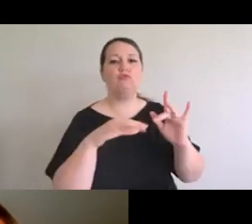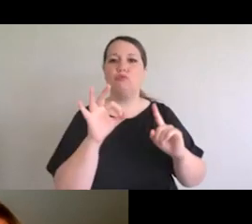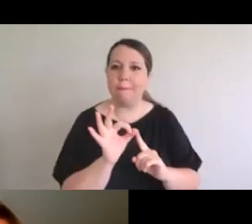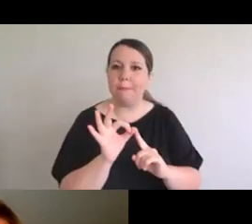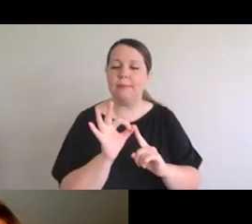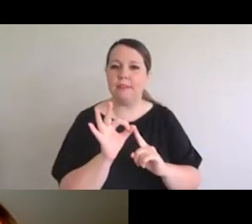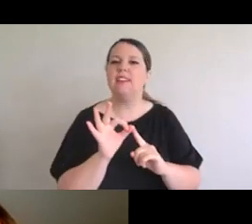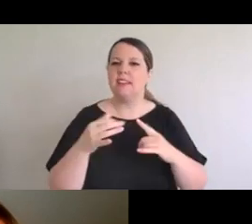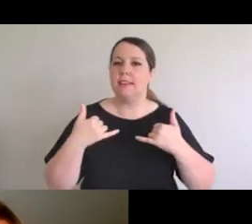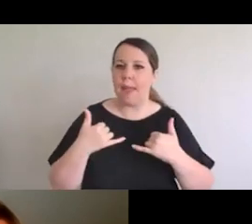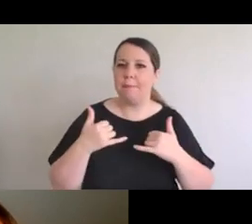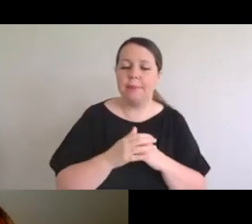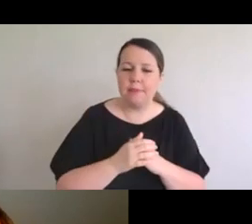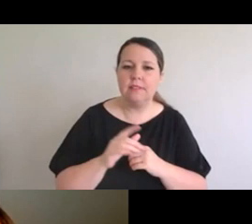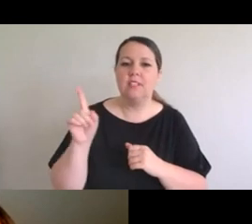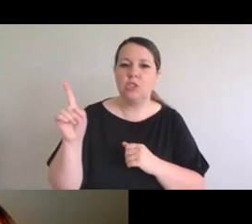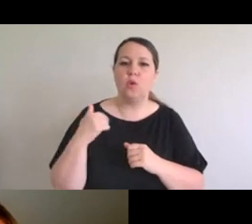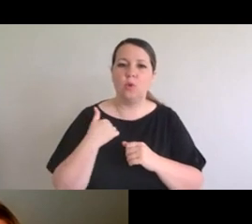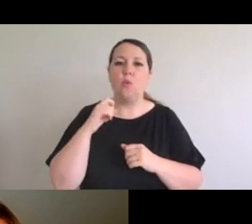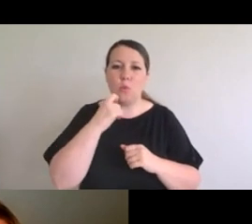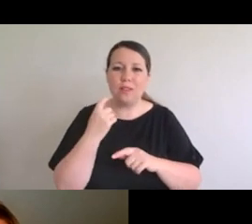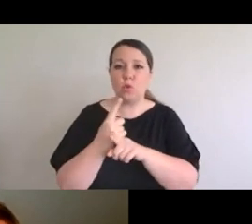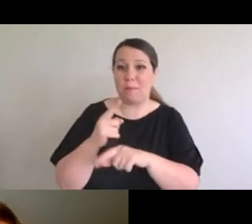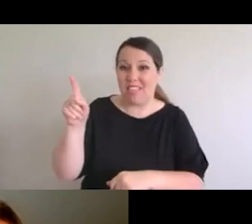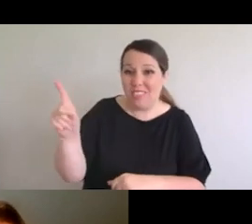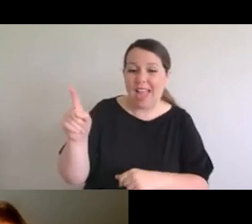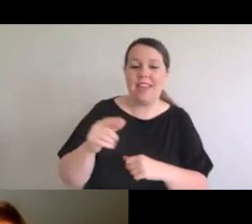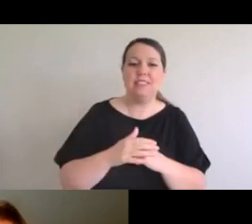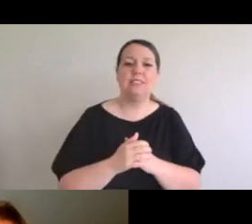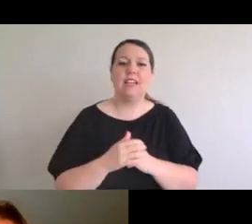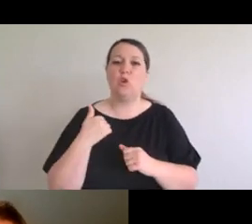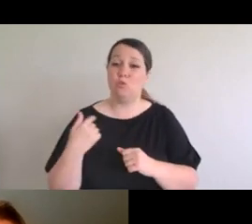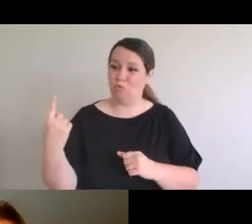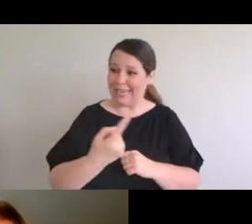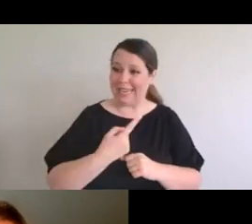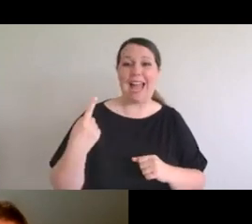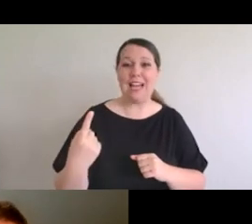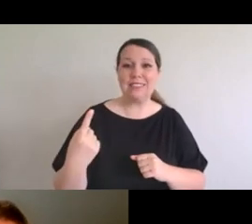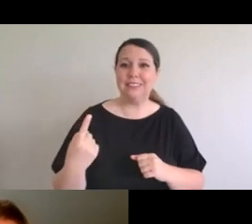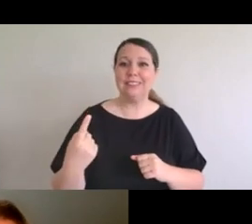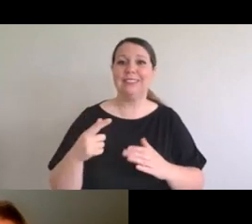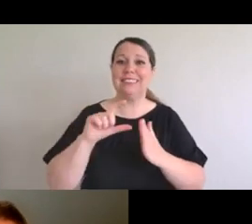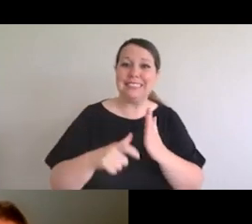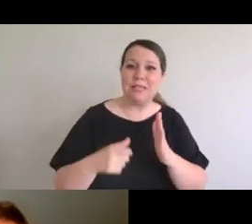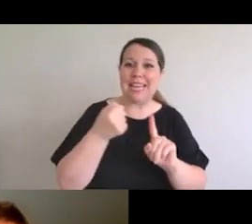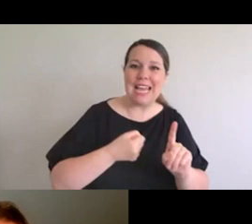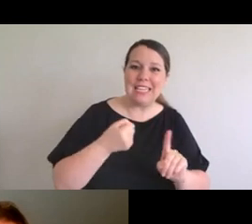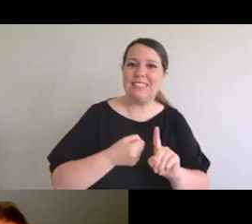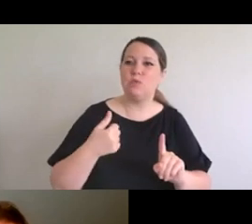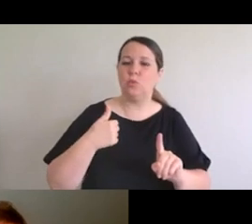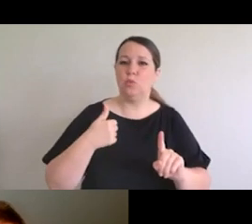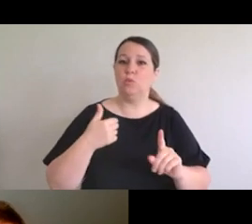we're going to keep this conversation with international disability activists to ignite really the desire